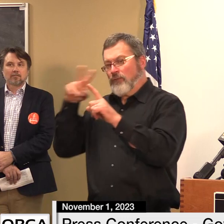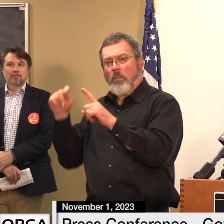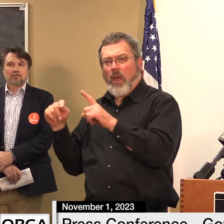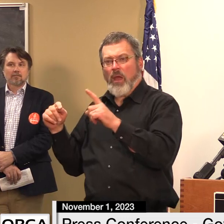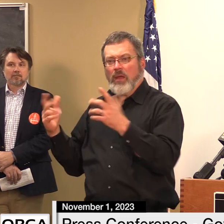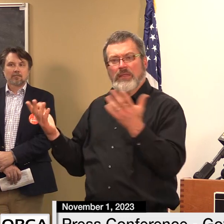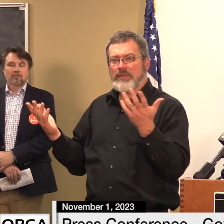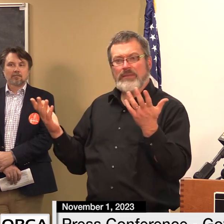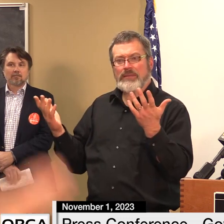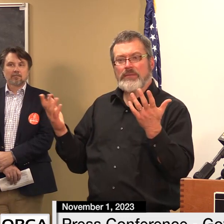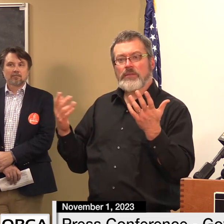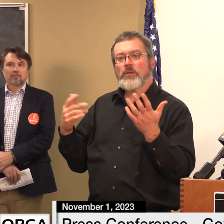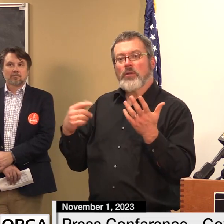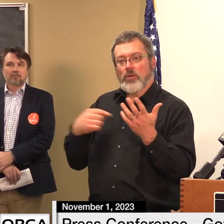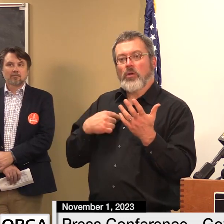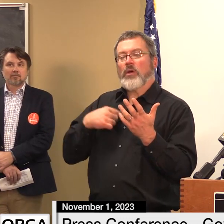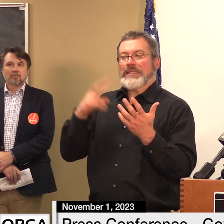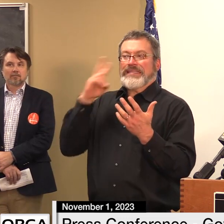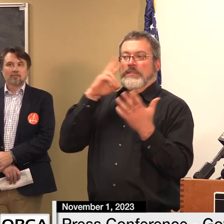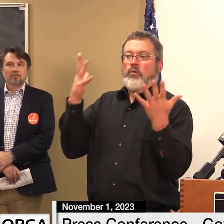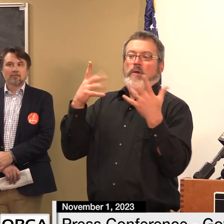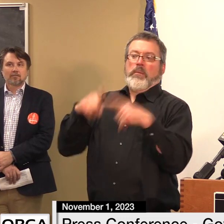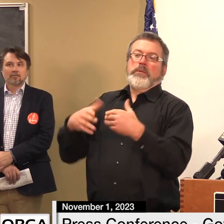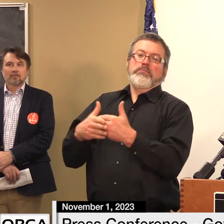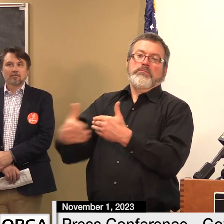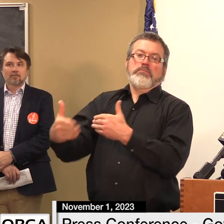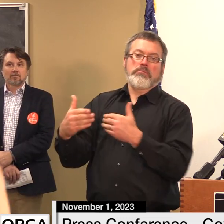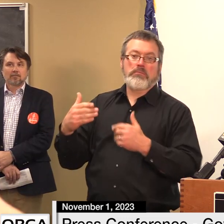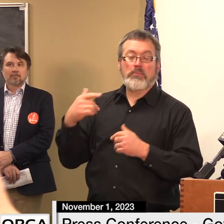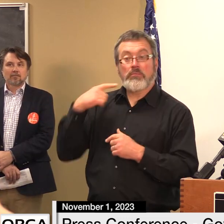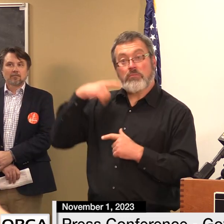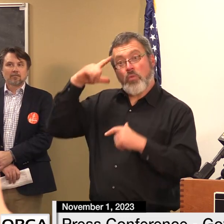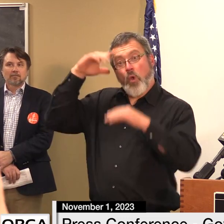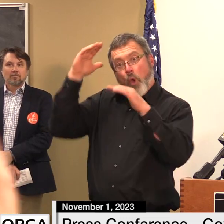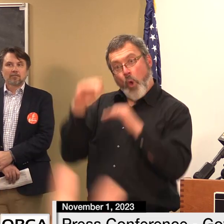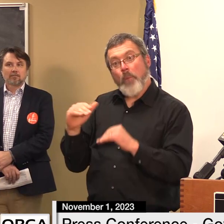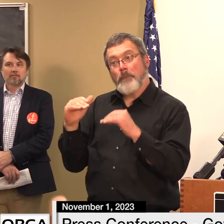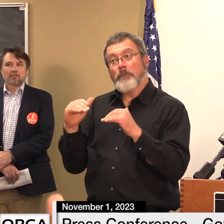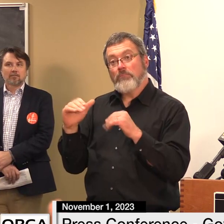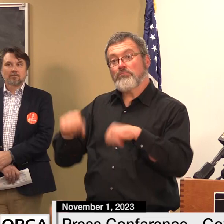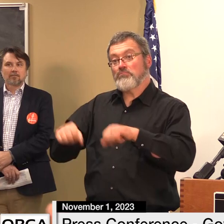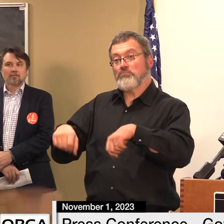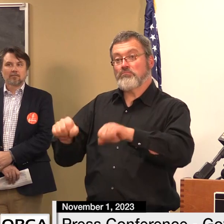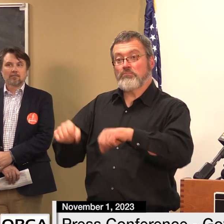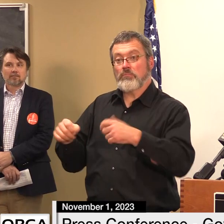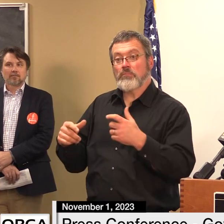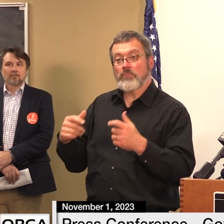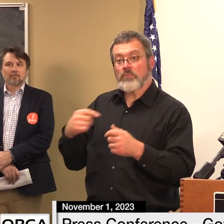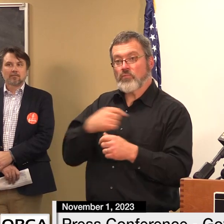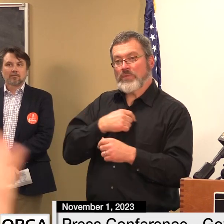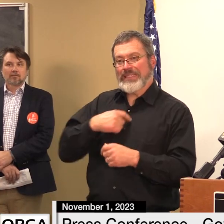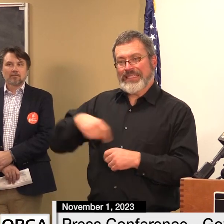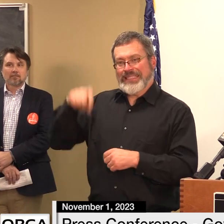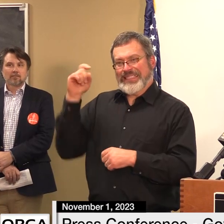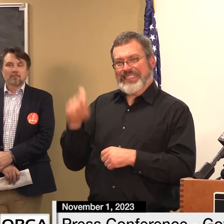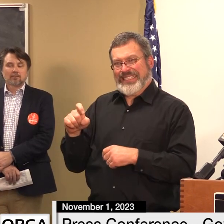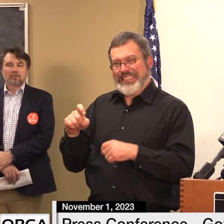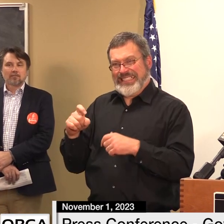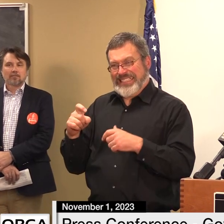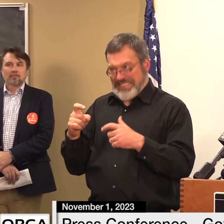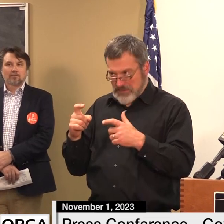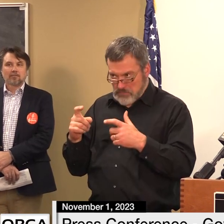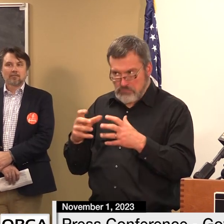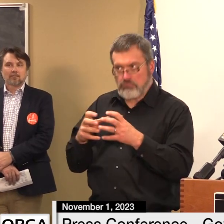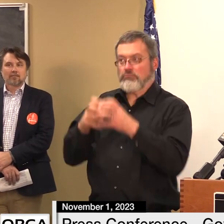so we'll see what happens, but I'm hopeful, because we need to get as much of this renewable energy